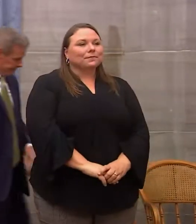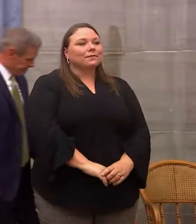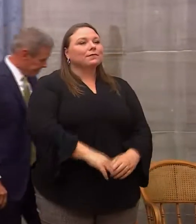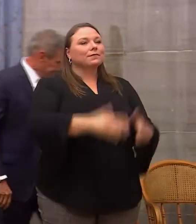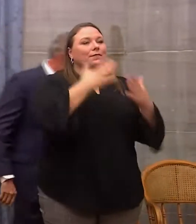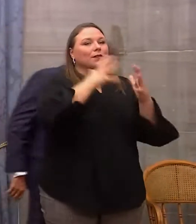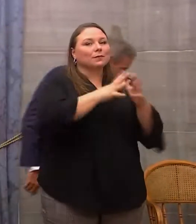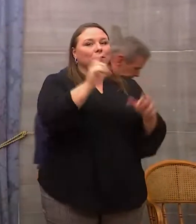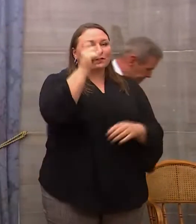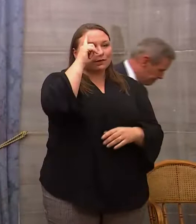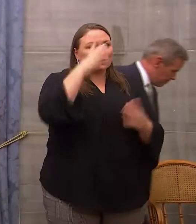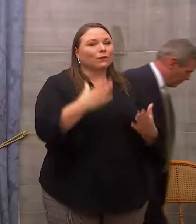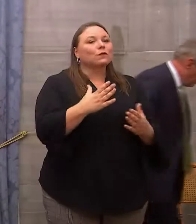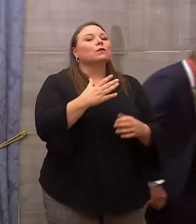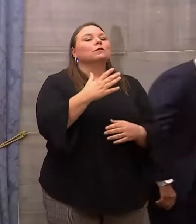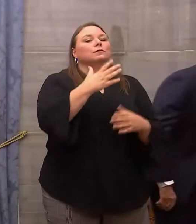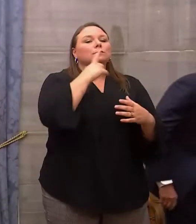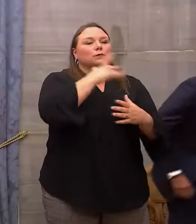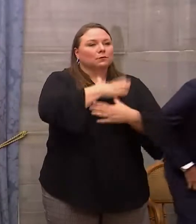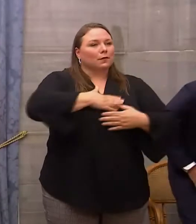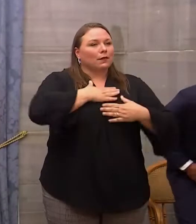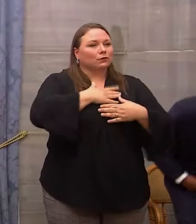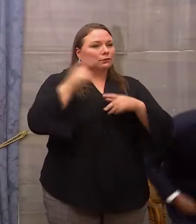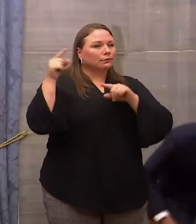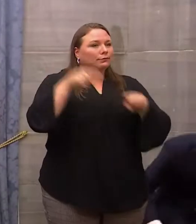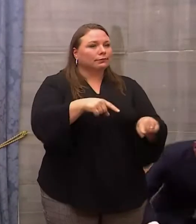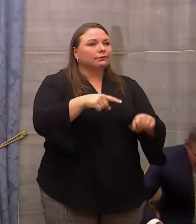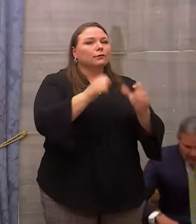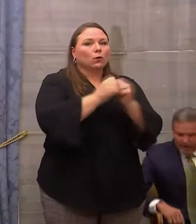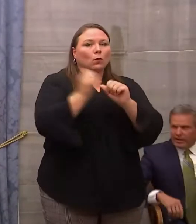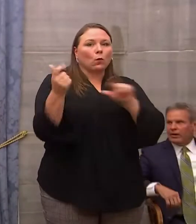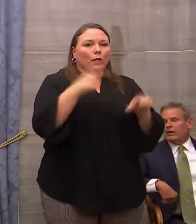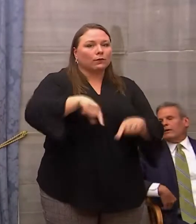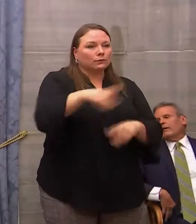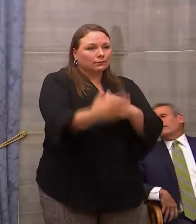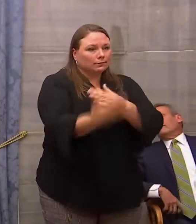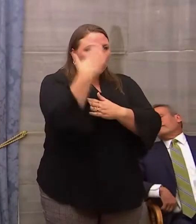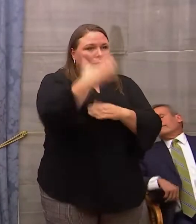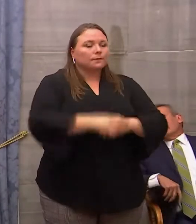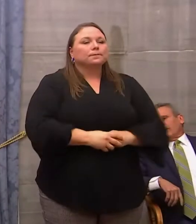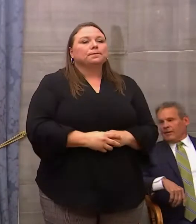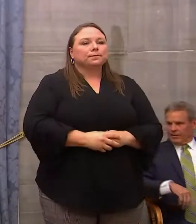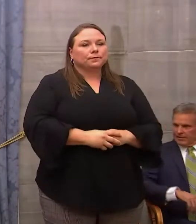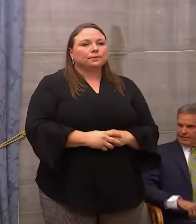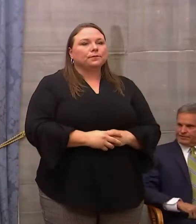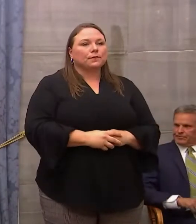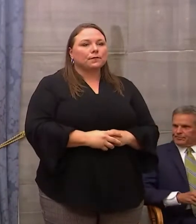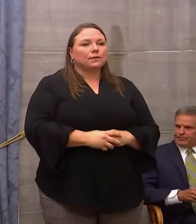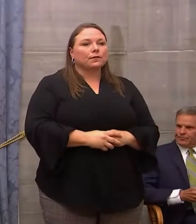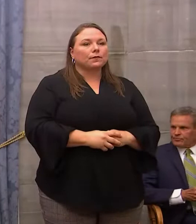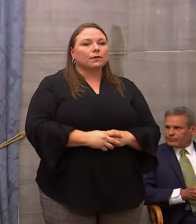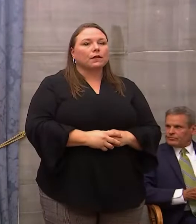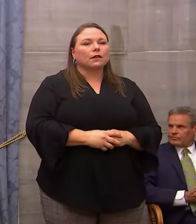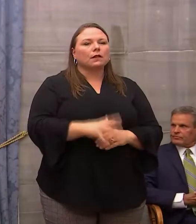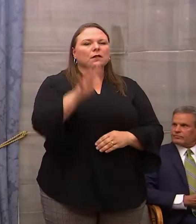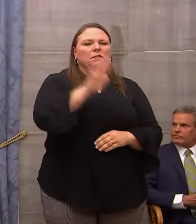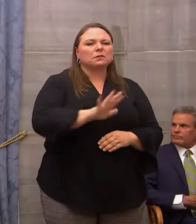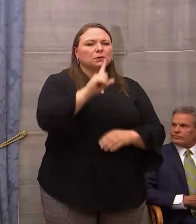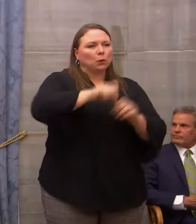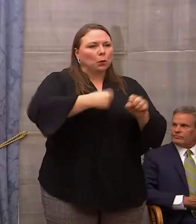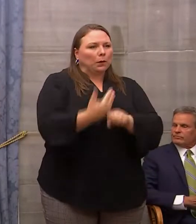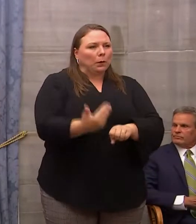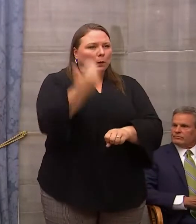Governor, thanks so much. It is a pleasure to be here with all of you this morning. A little more than a year